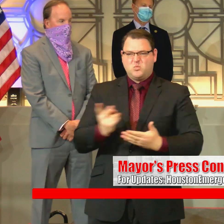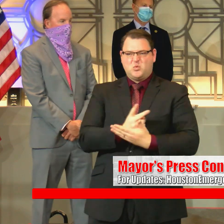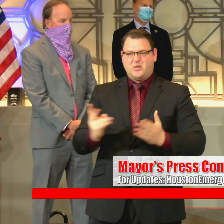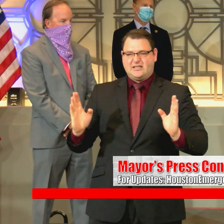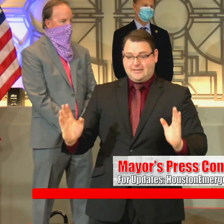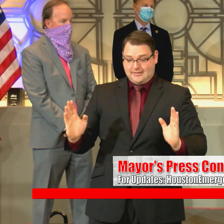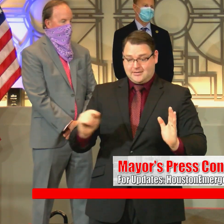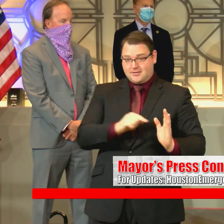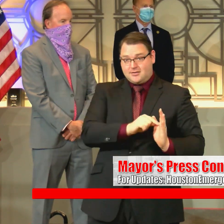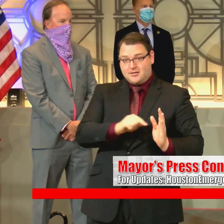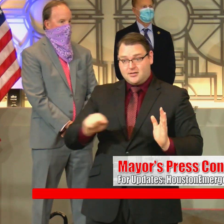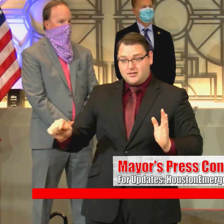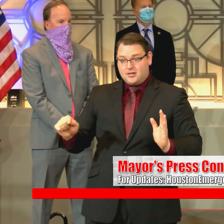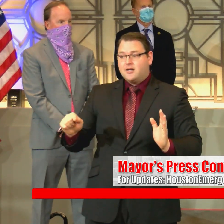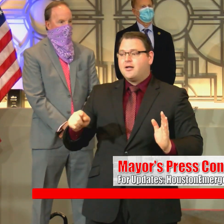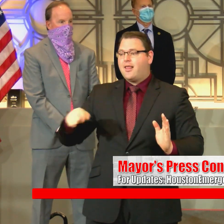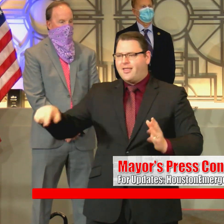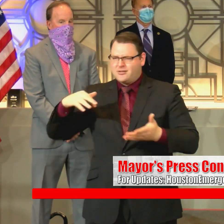in their study,